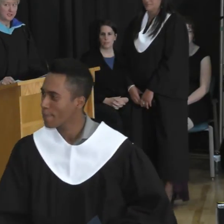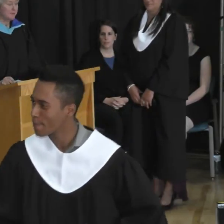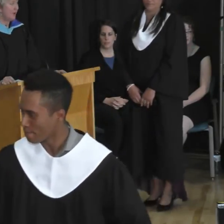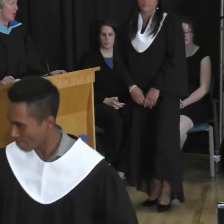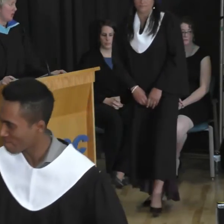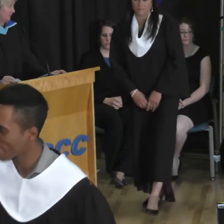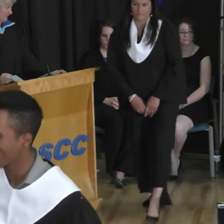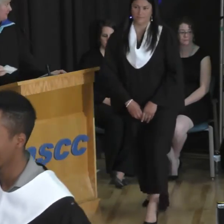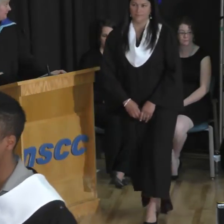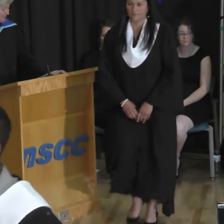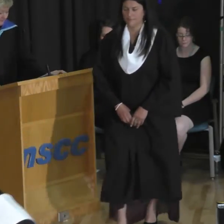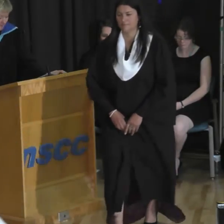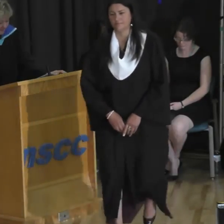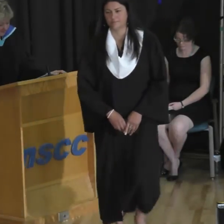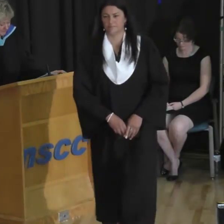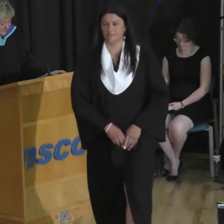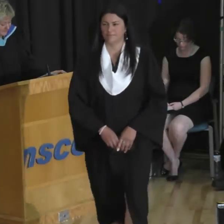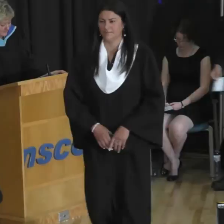Charlotte Hall.